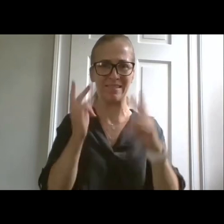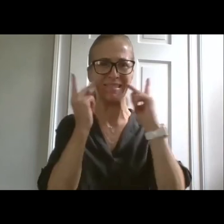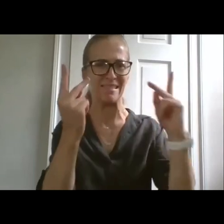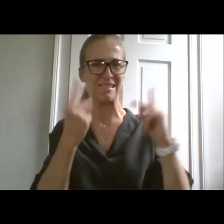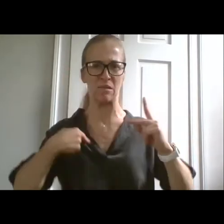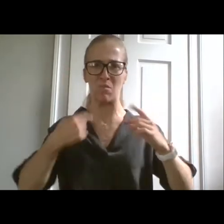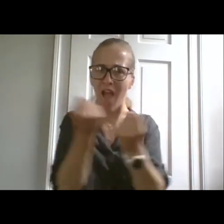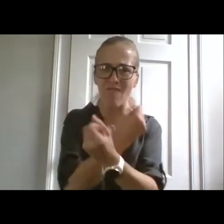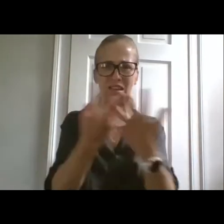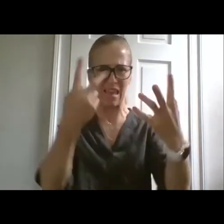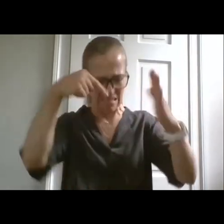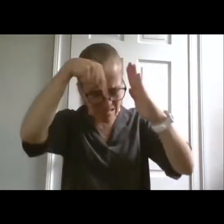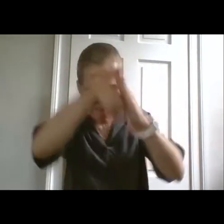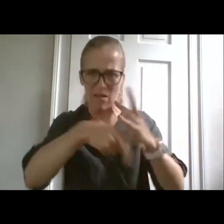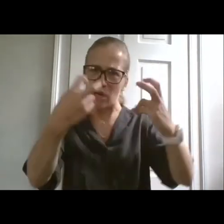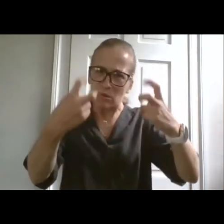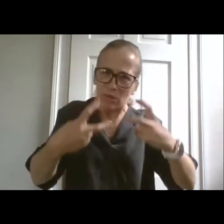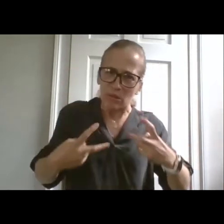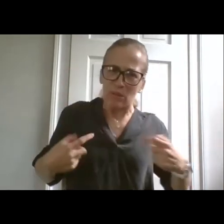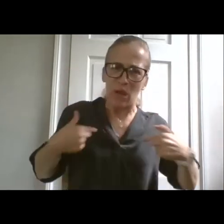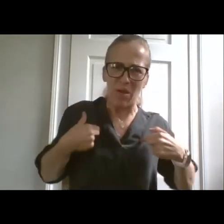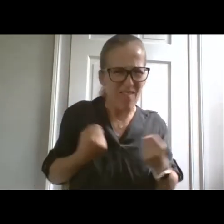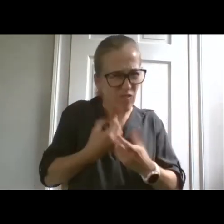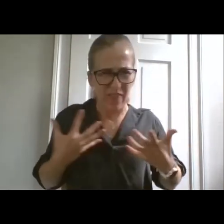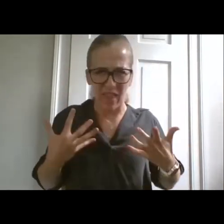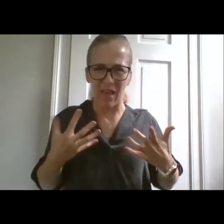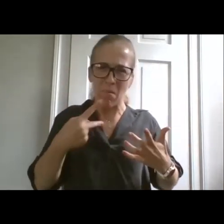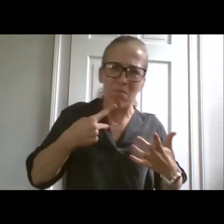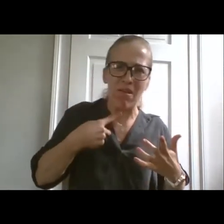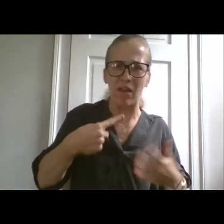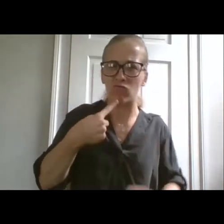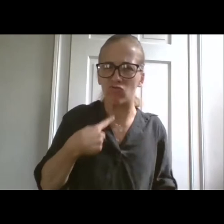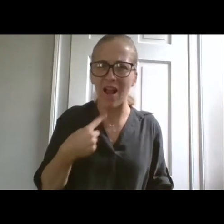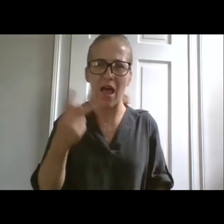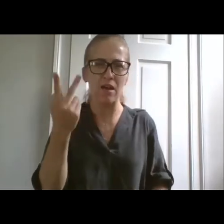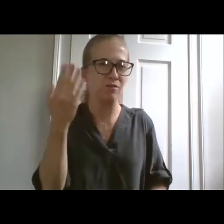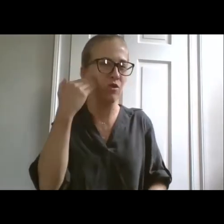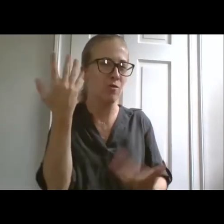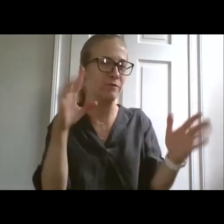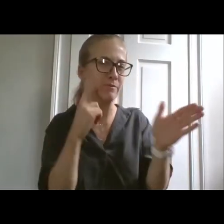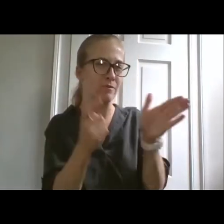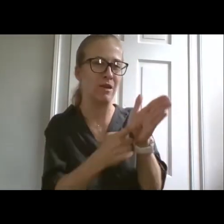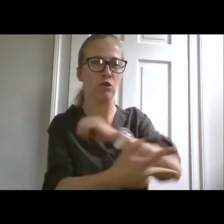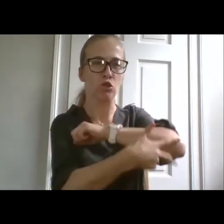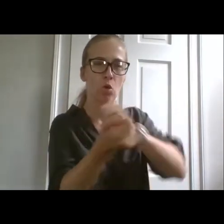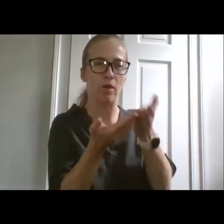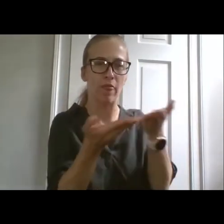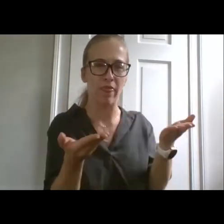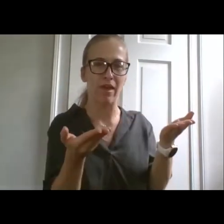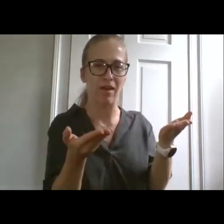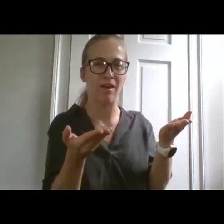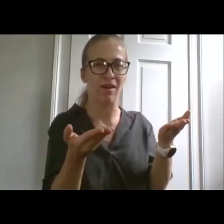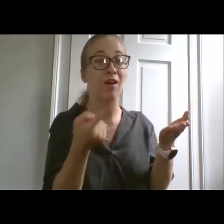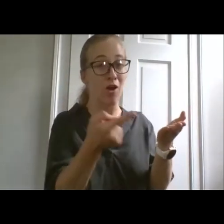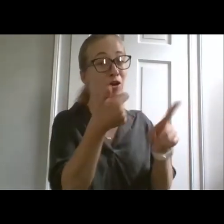the pink and red of it, the juice on the plate. She knows when she sees a stolen thing, in the manner of someone who's probably